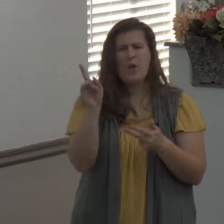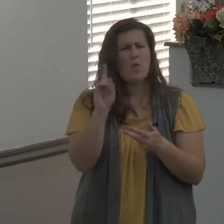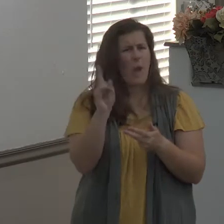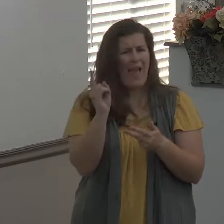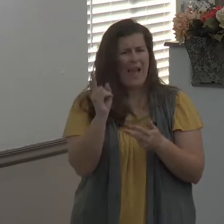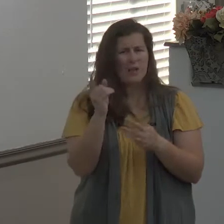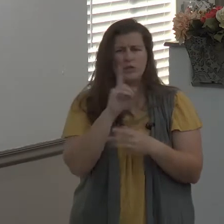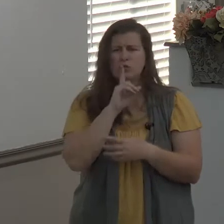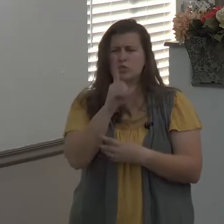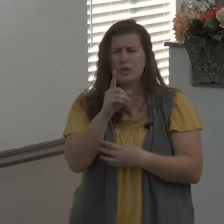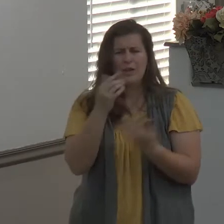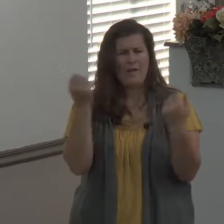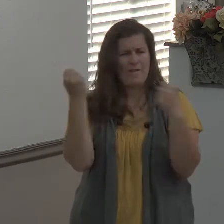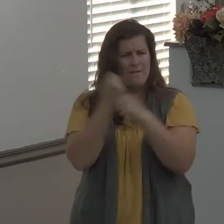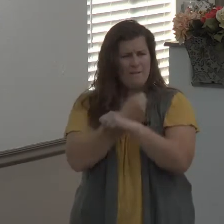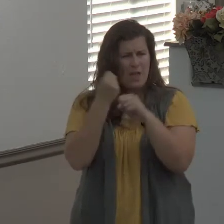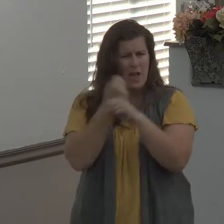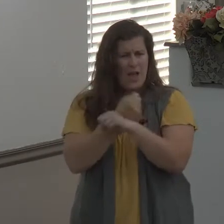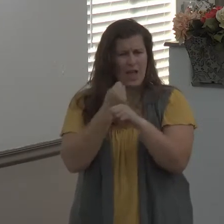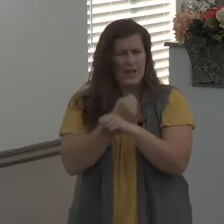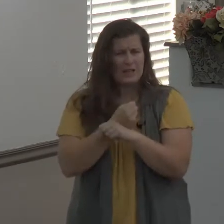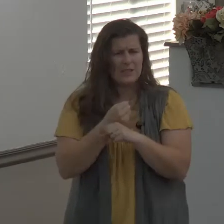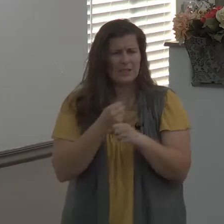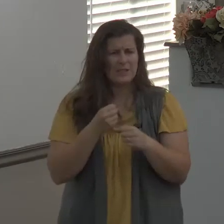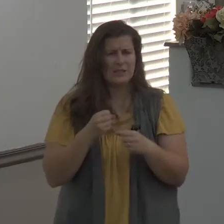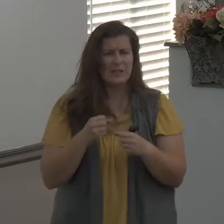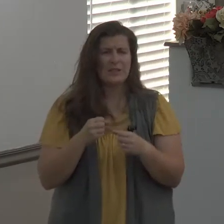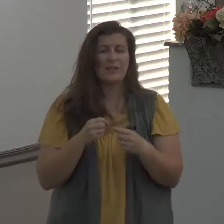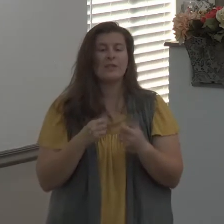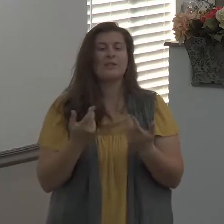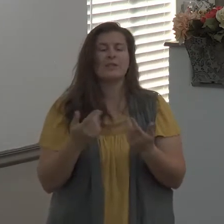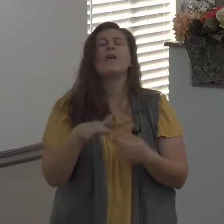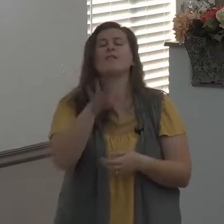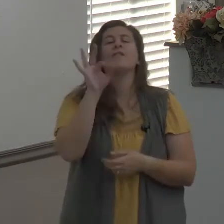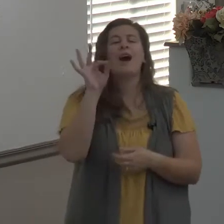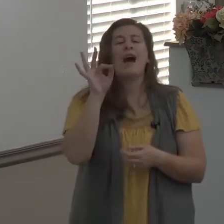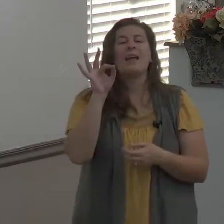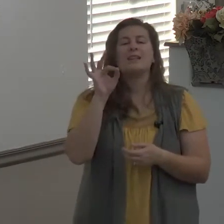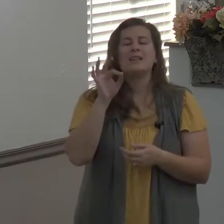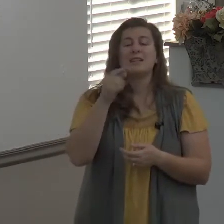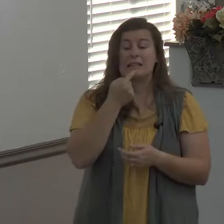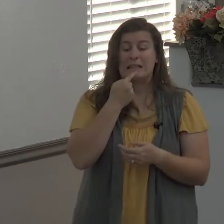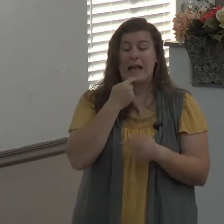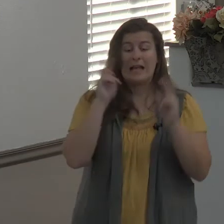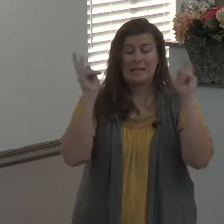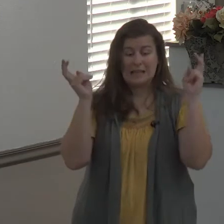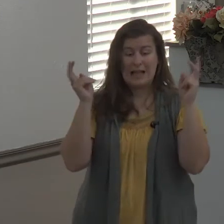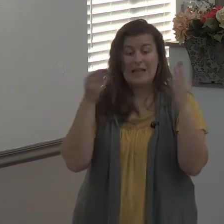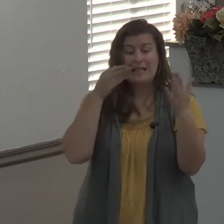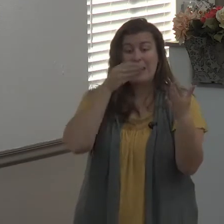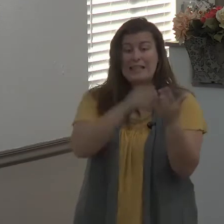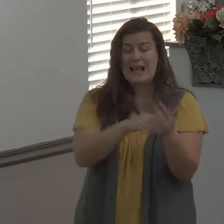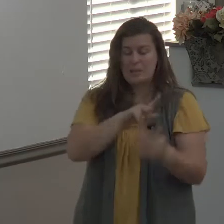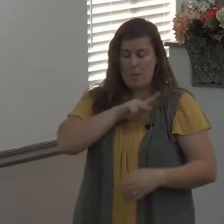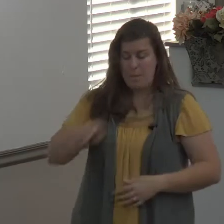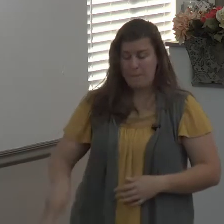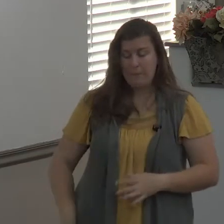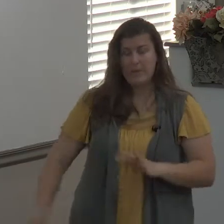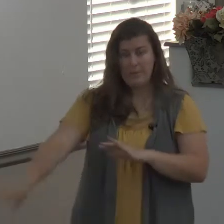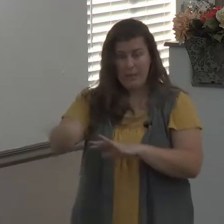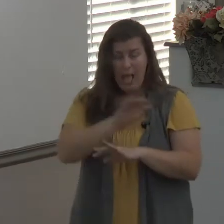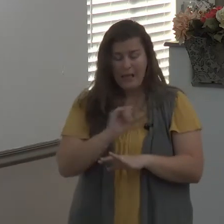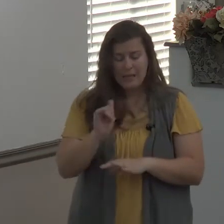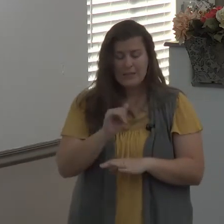the topography of the fight. Where is the real fight? Where's the location of the real fight? We wrestle not against flesh and blood,